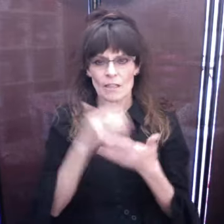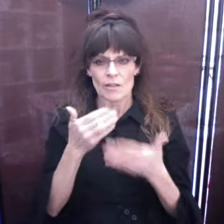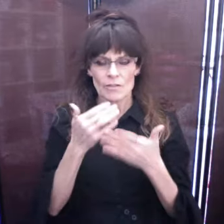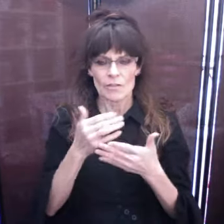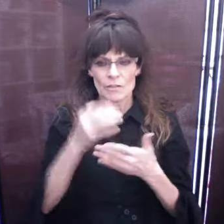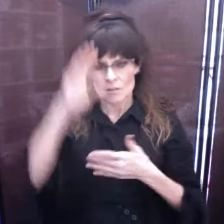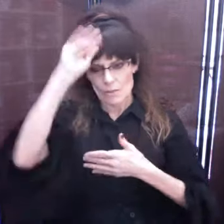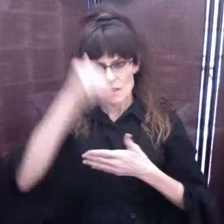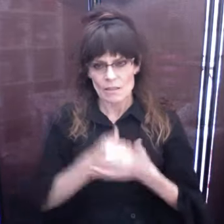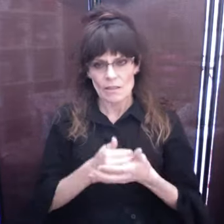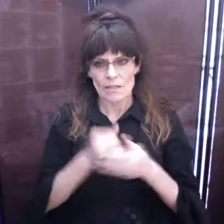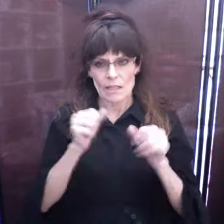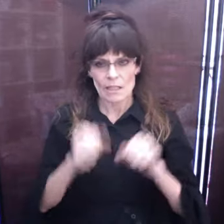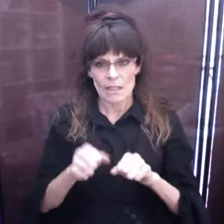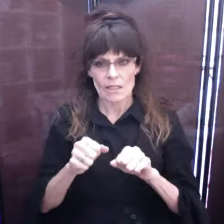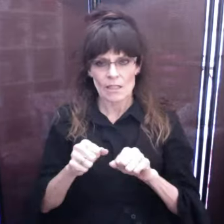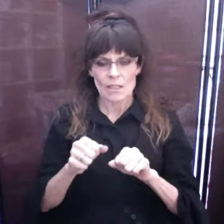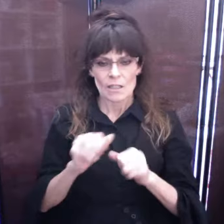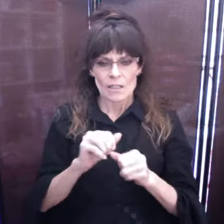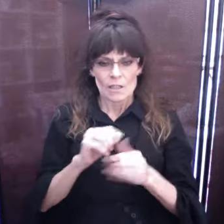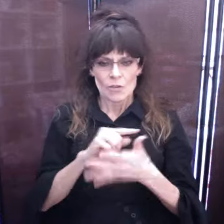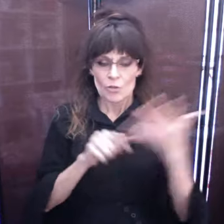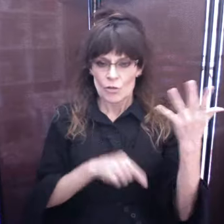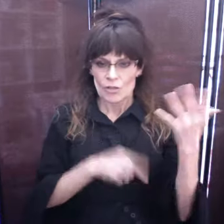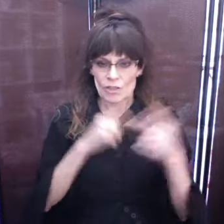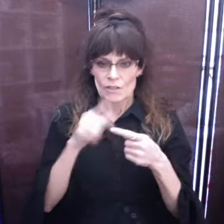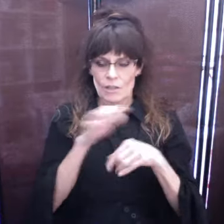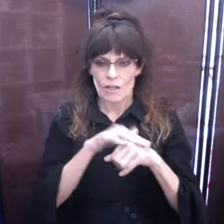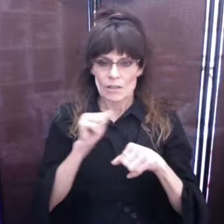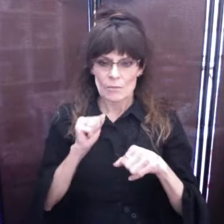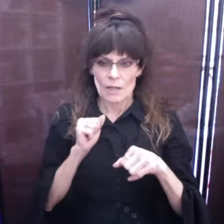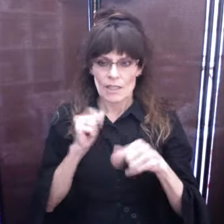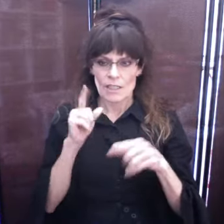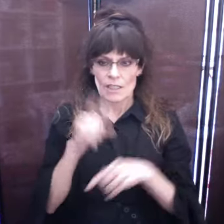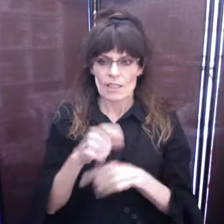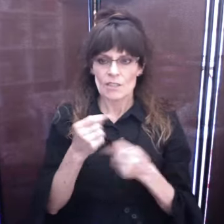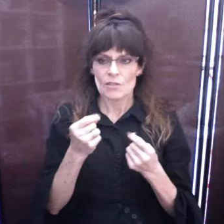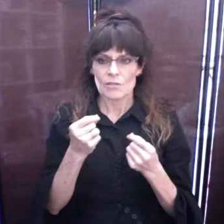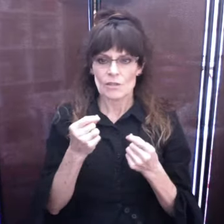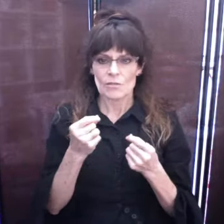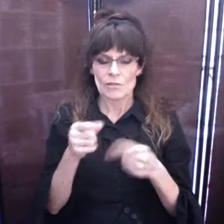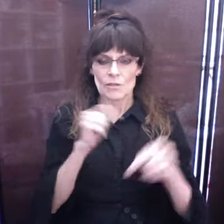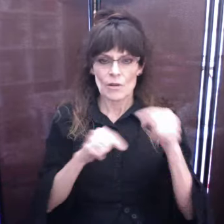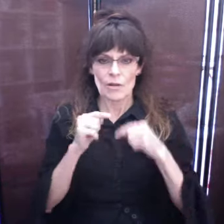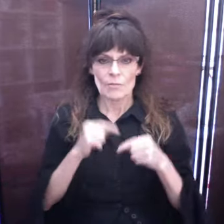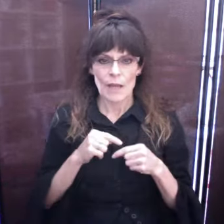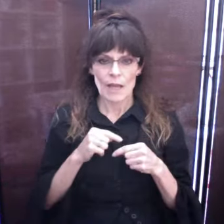kinds of things when called upon and when needed to do so. So go on back to my, inventory, and we'll get